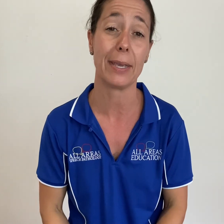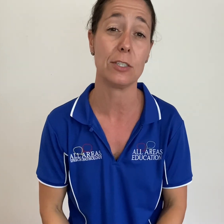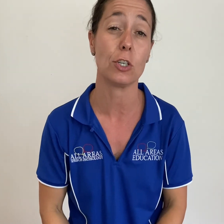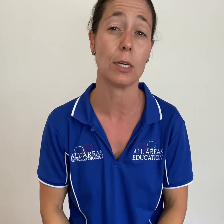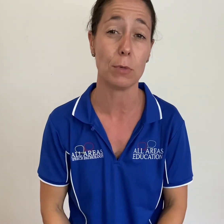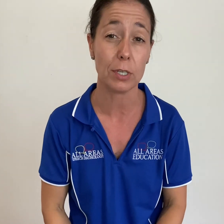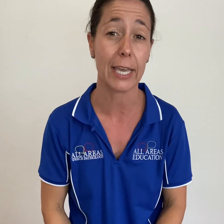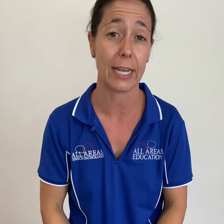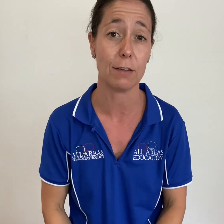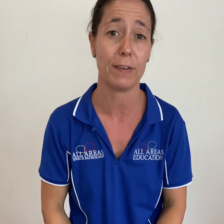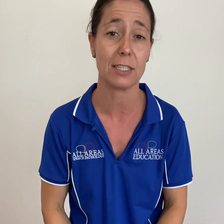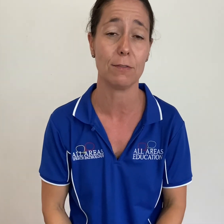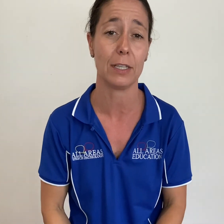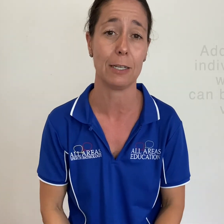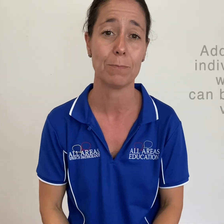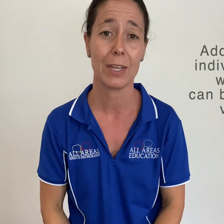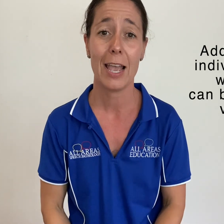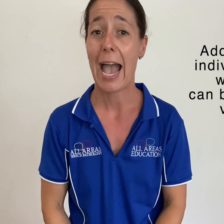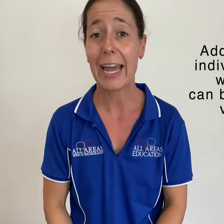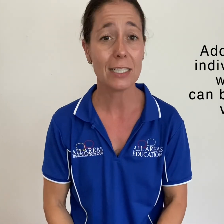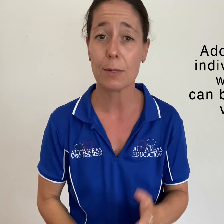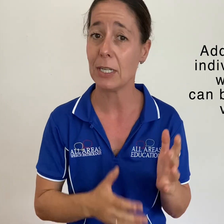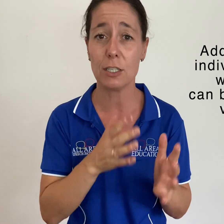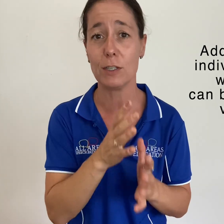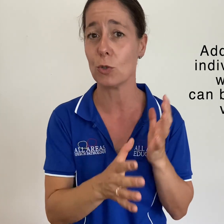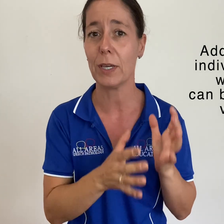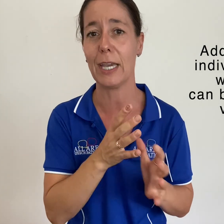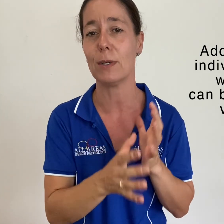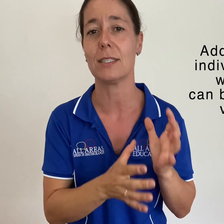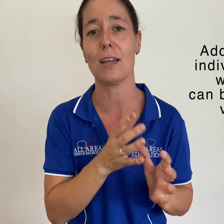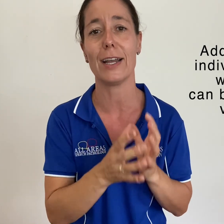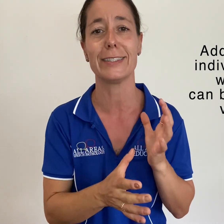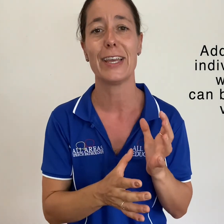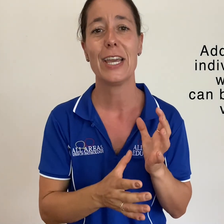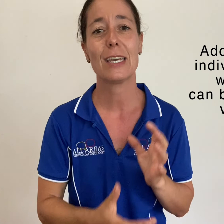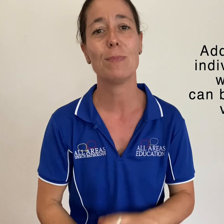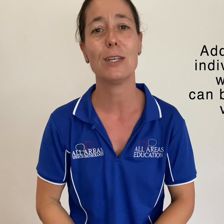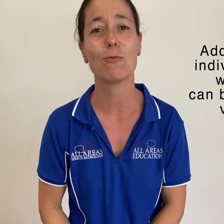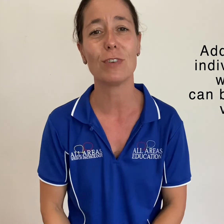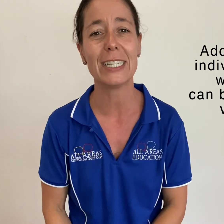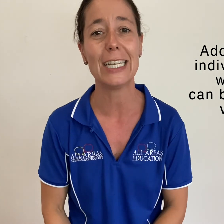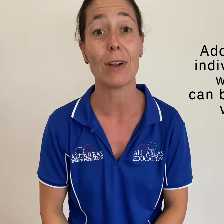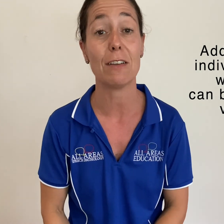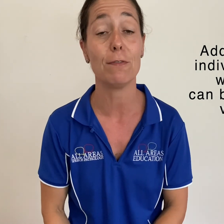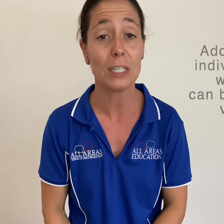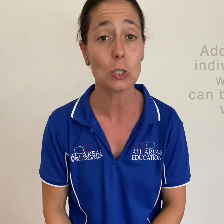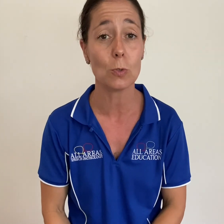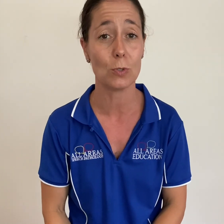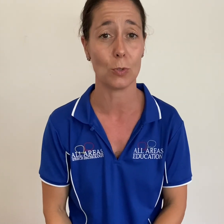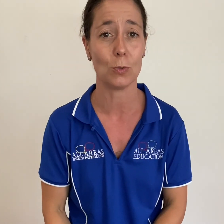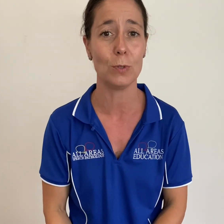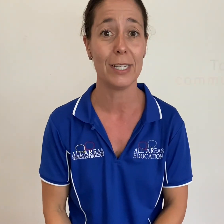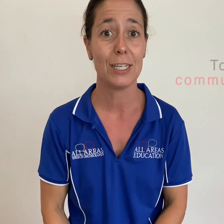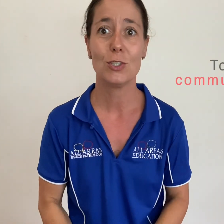to communicate effectively. Adding some individual keyword signs can be a really great visual tool to